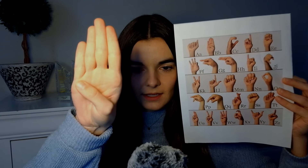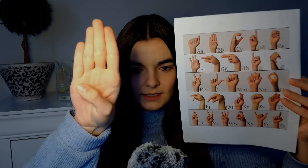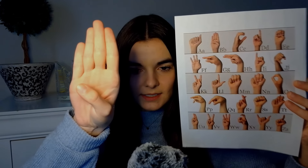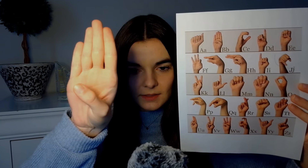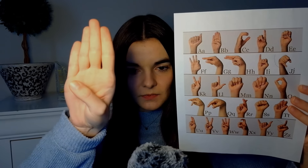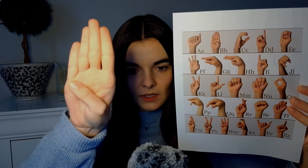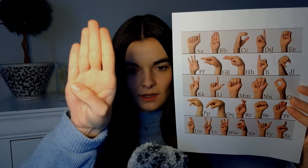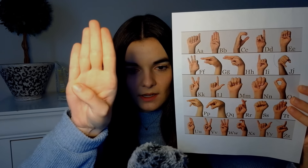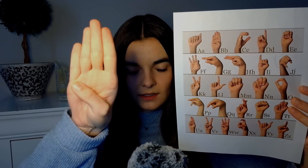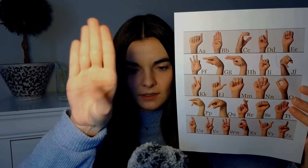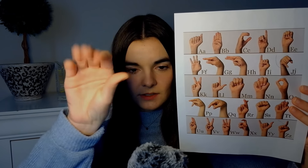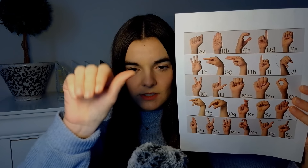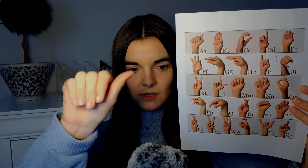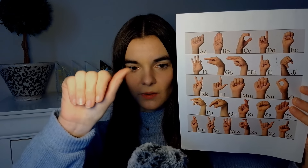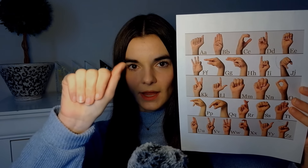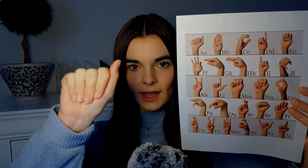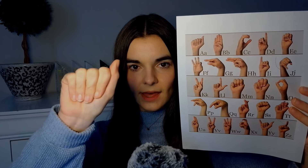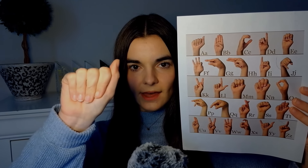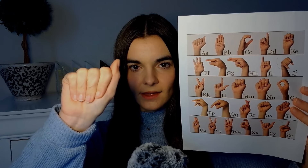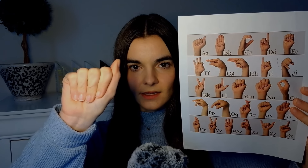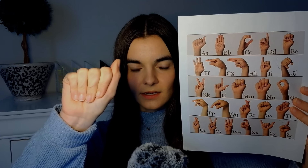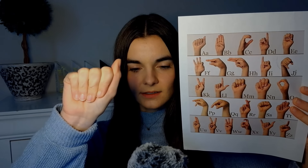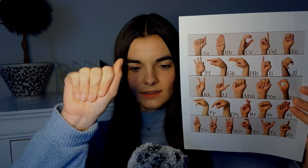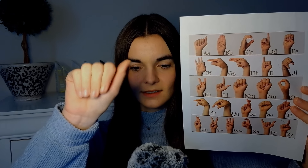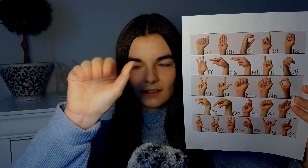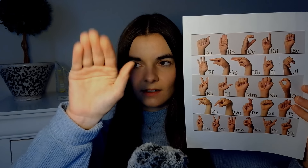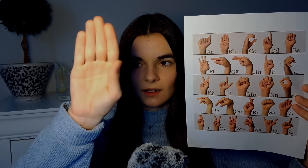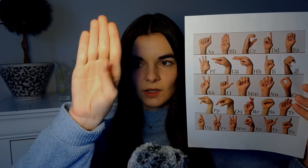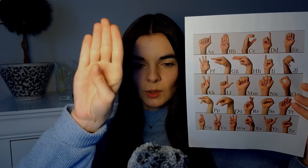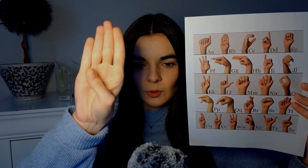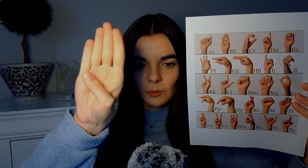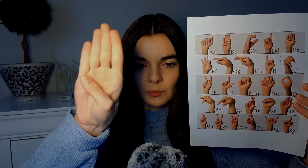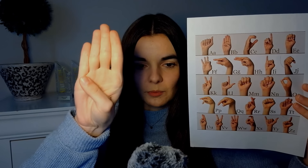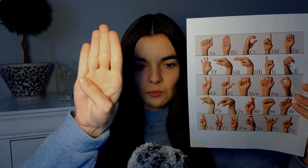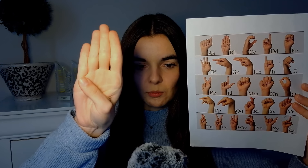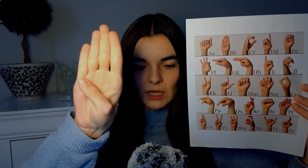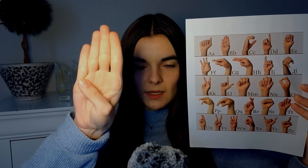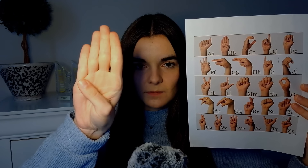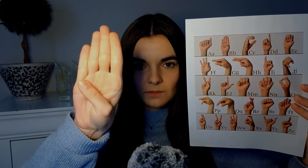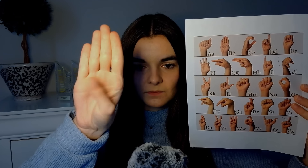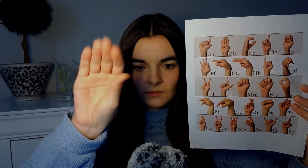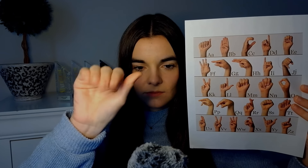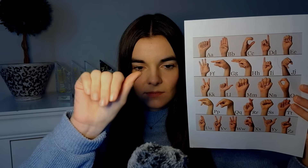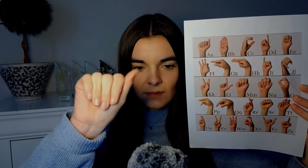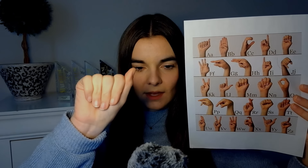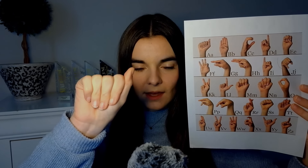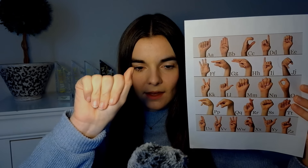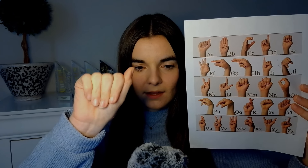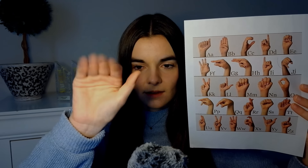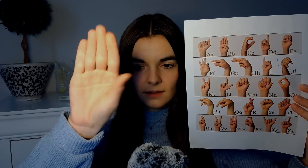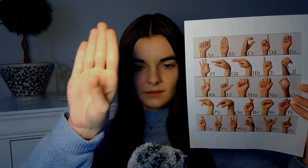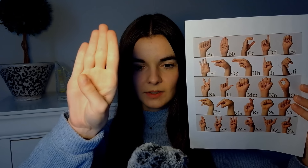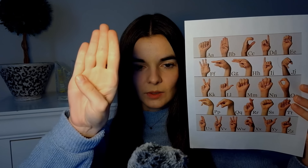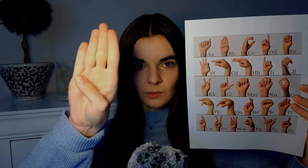this. So A, B, A,